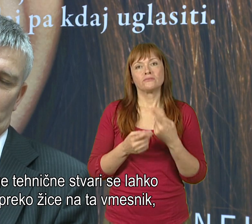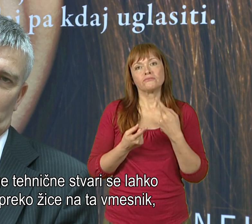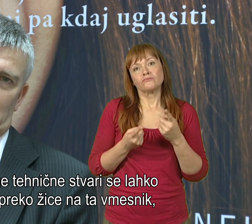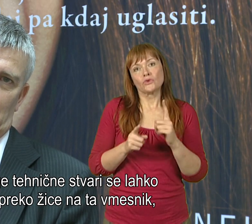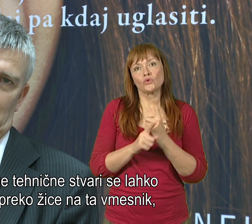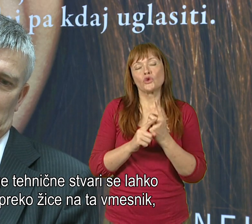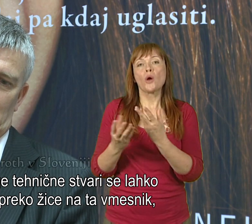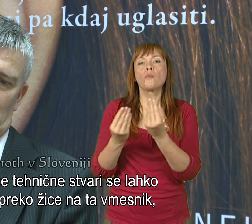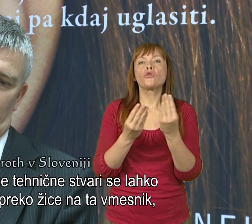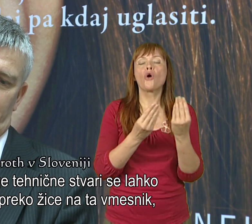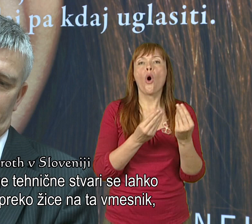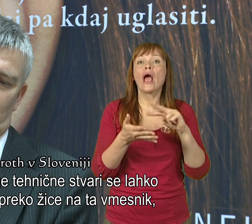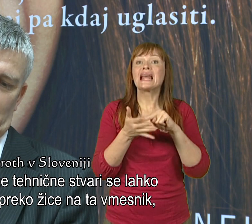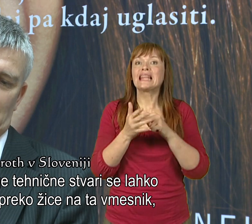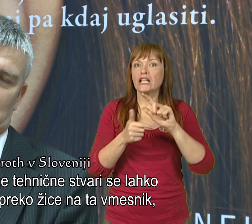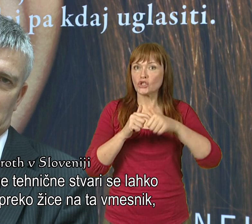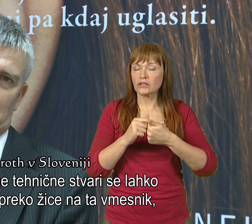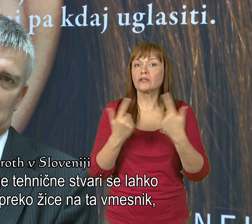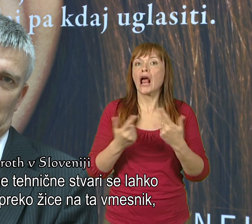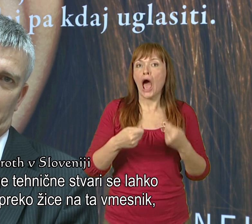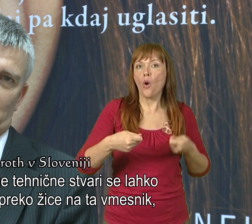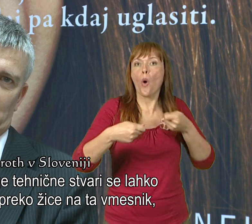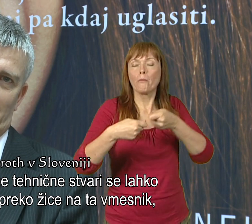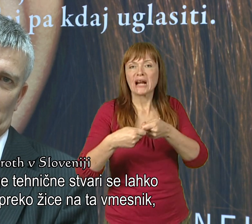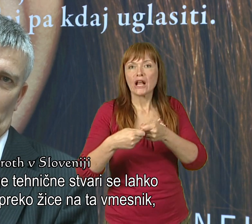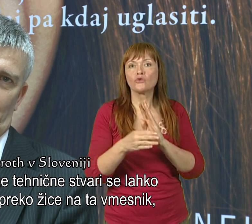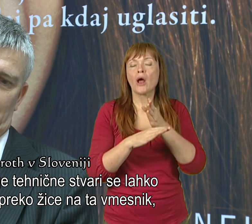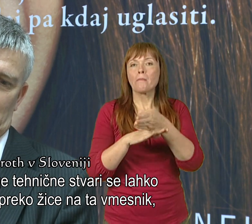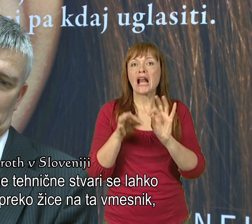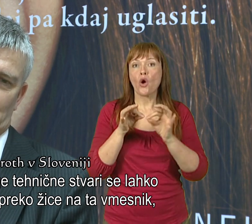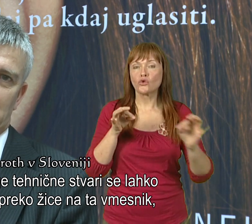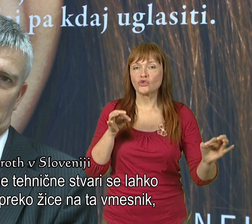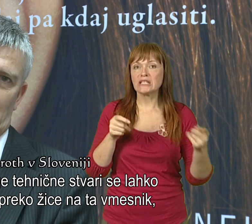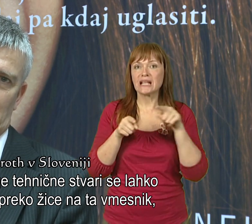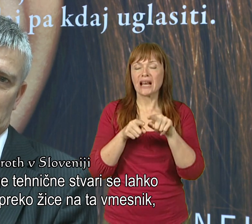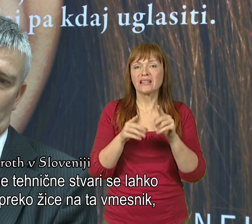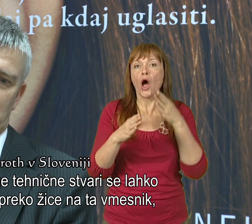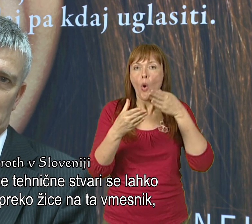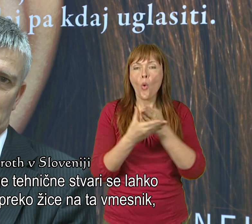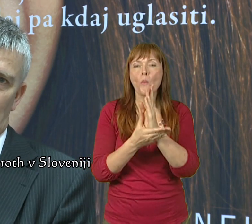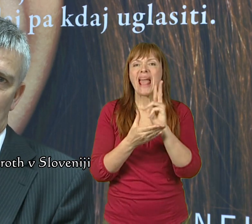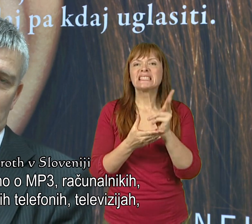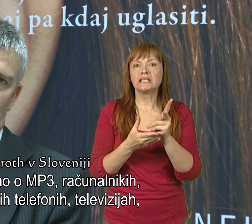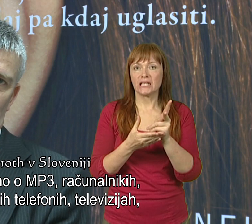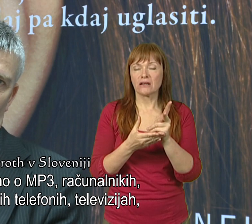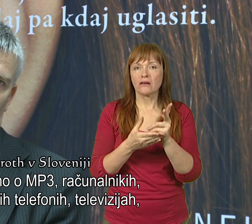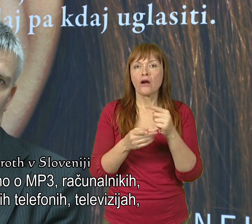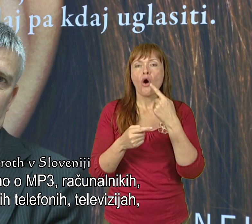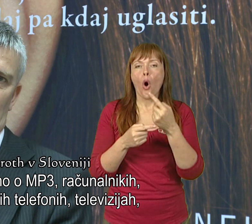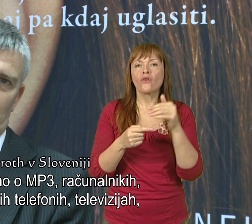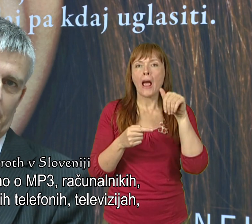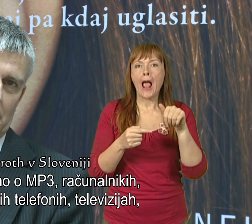Oziroma tudi mnoge tehnične stvari se da priključiti preko žice na ta vmesnik. Govorimo